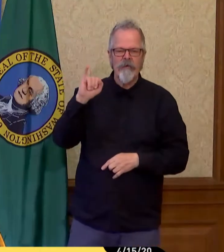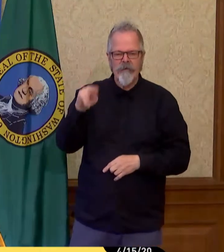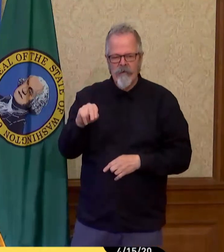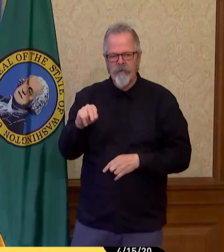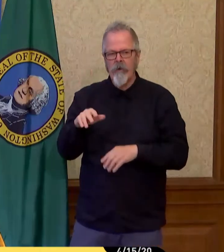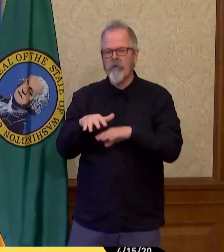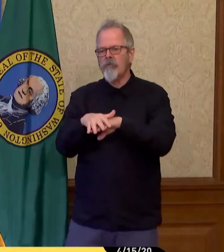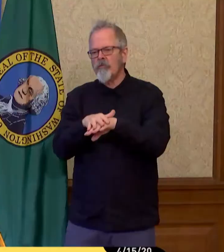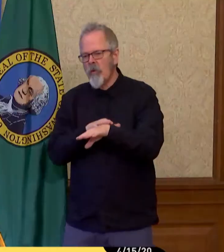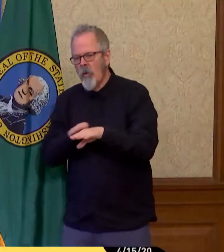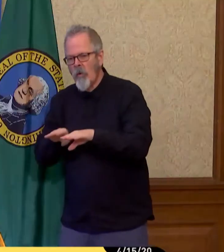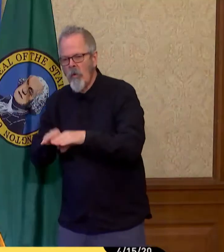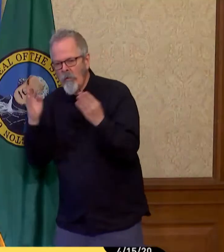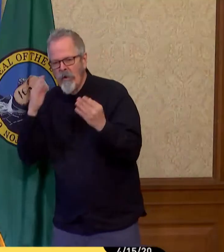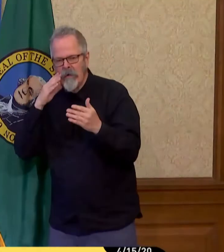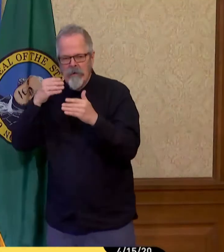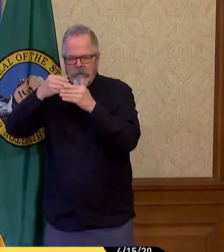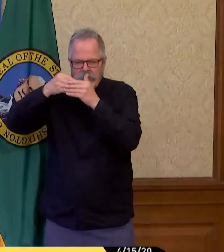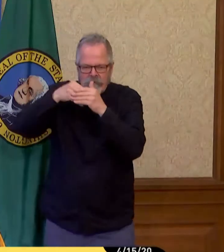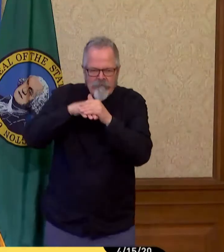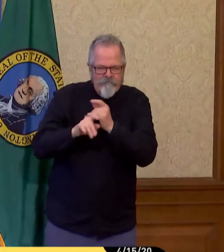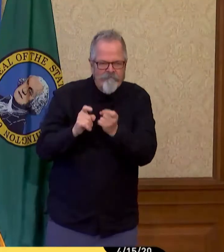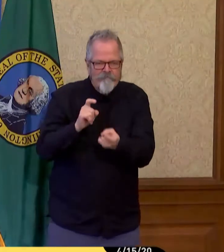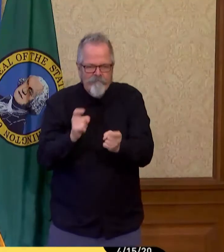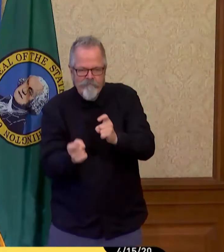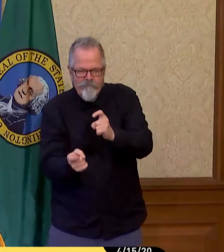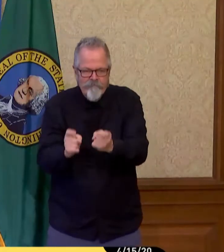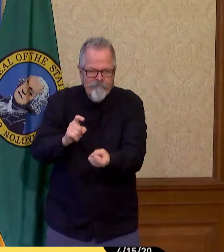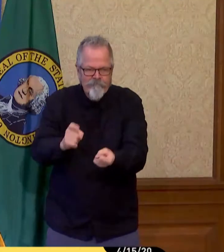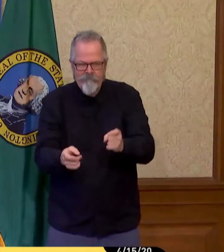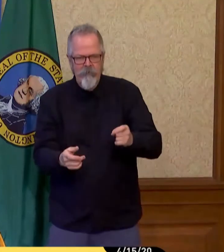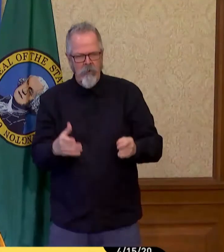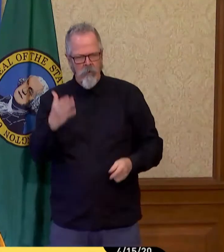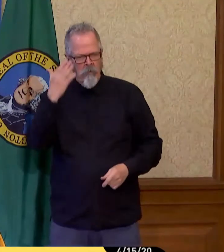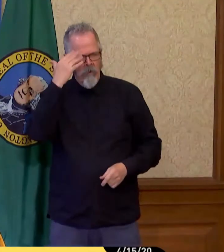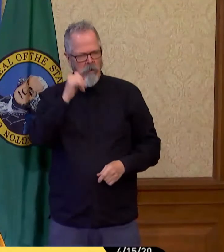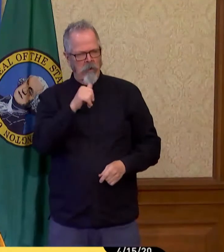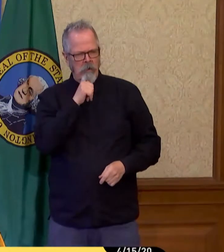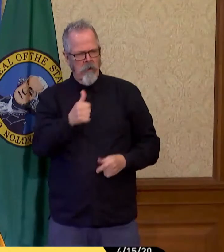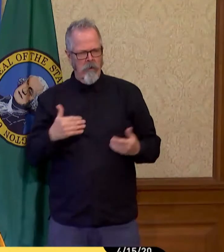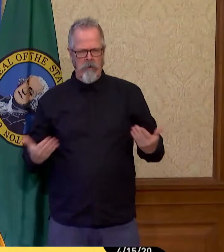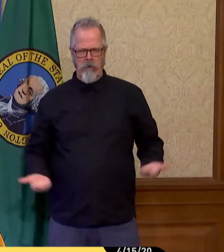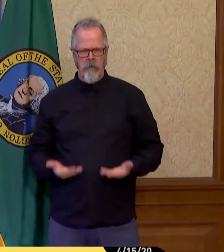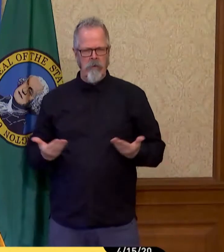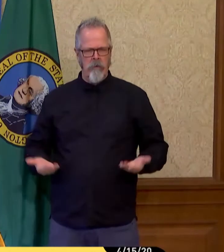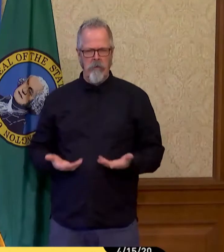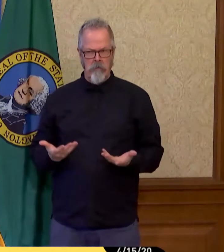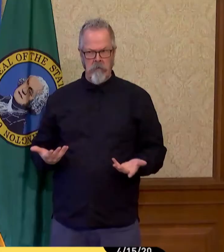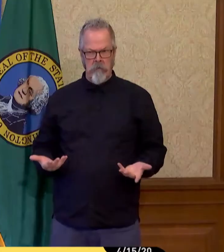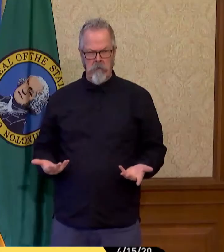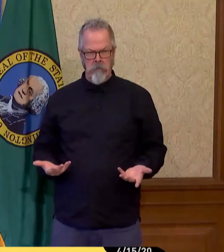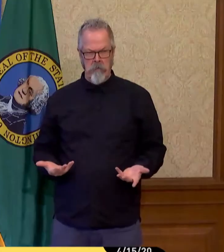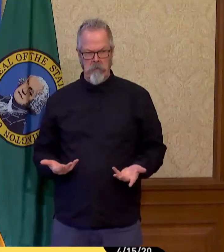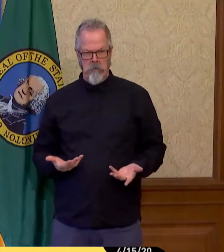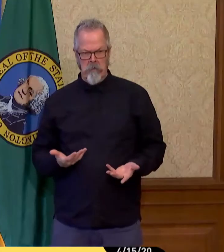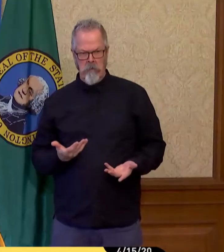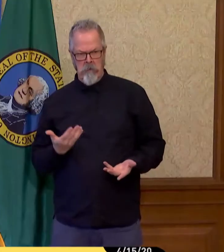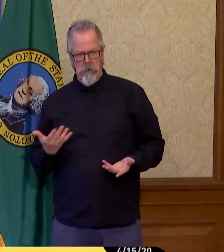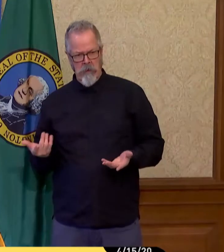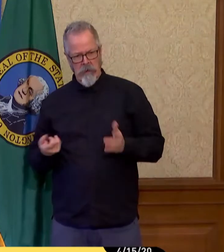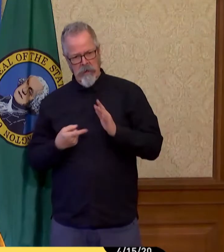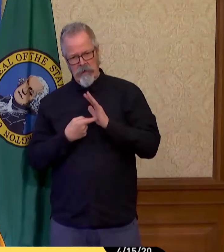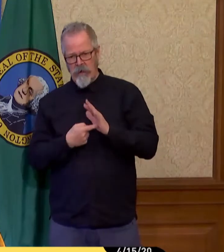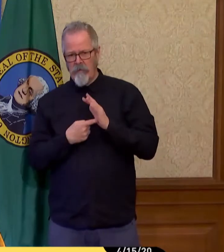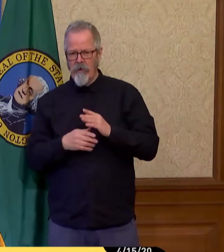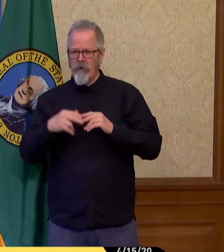with protection and elective surgeries to get the hospitals going again because they're not the surge. How about, is there a possibility